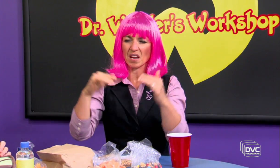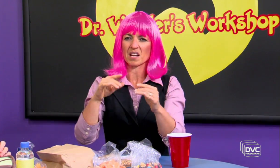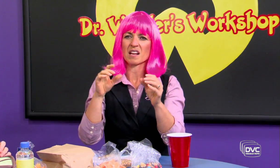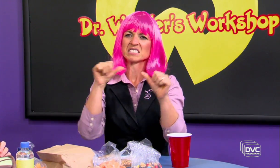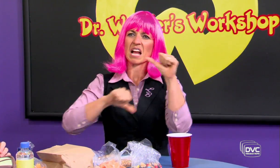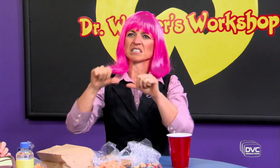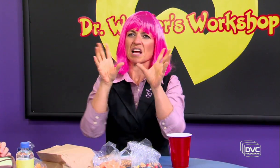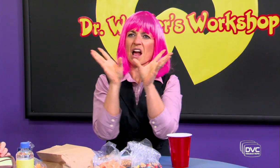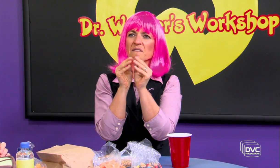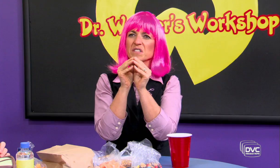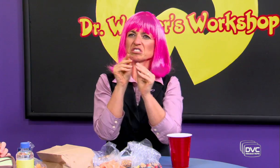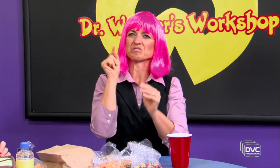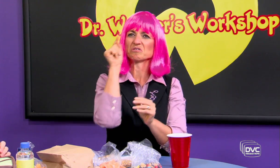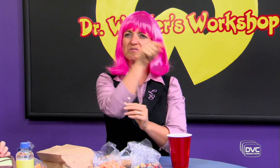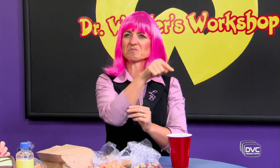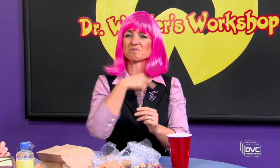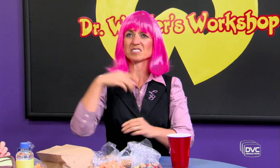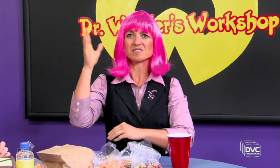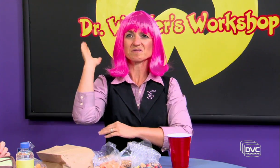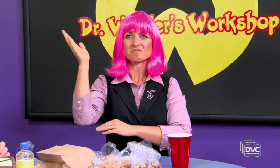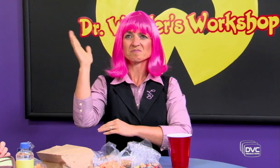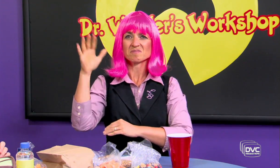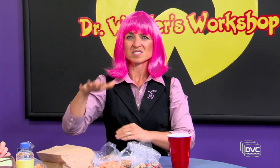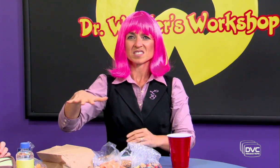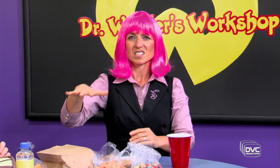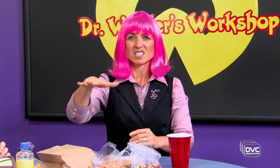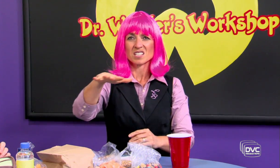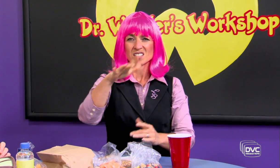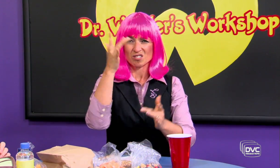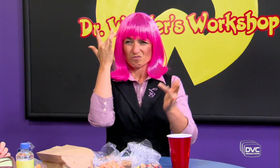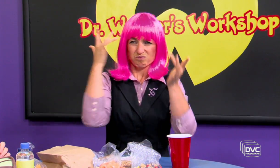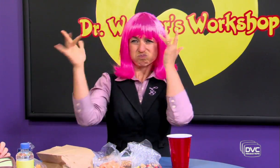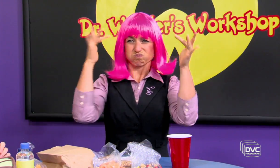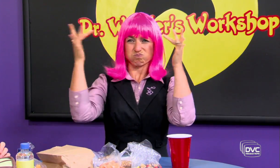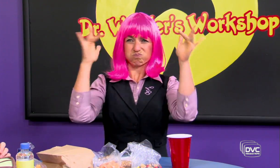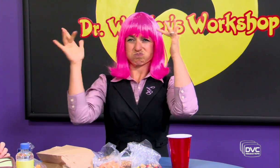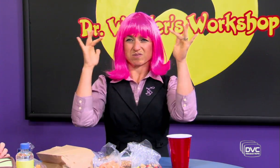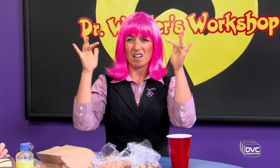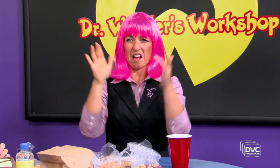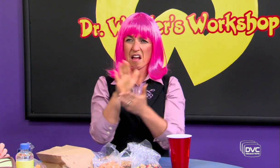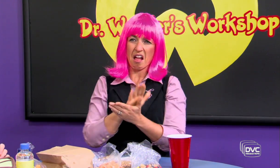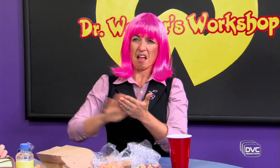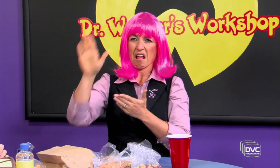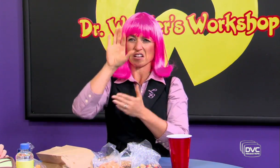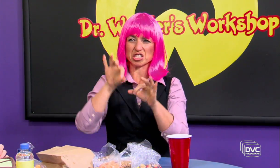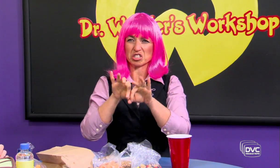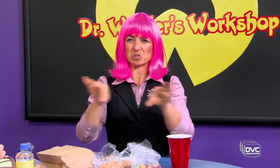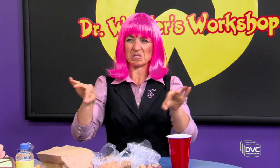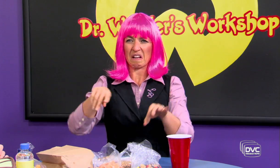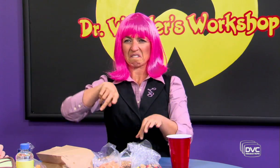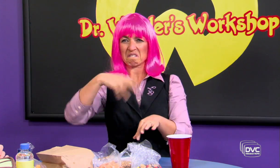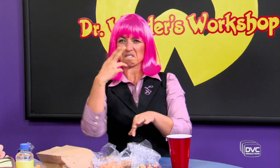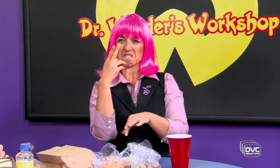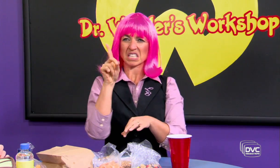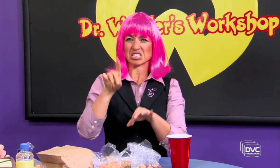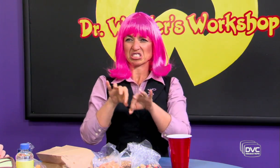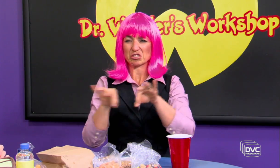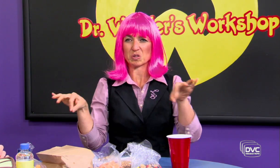inventors all gathered for the scientist convention. They all have PhD degrees. What